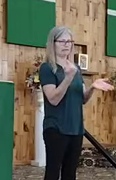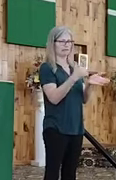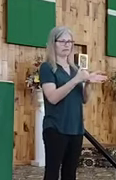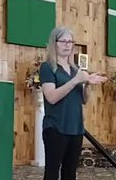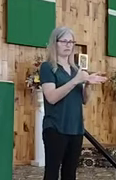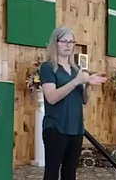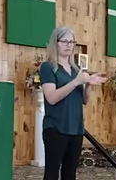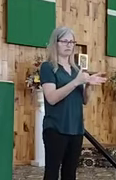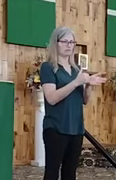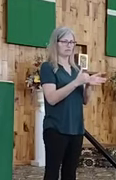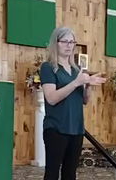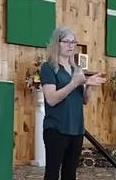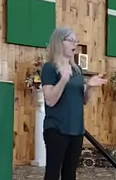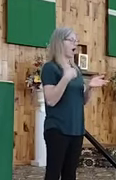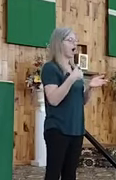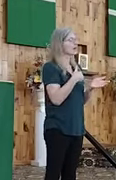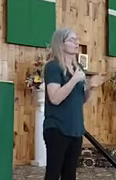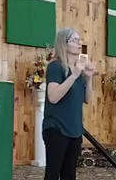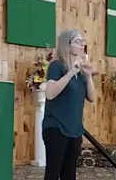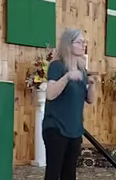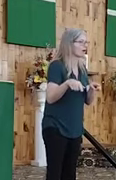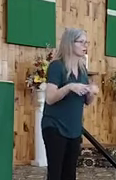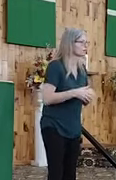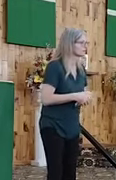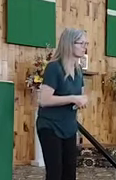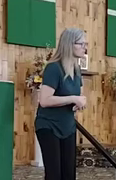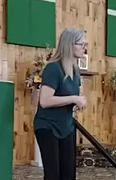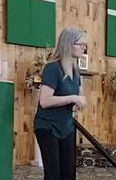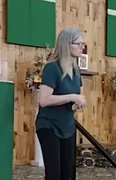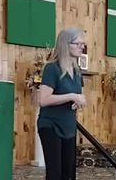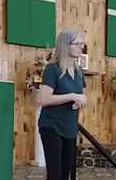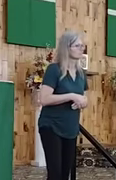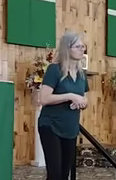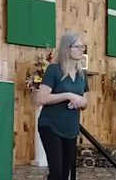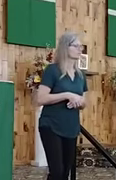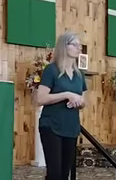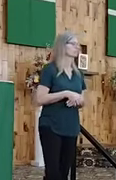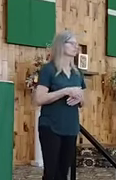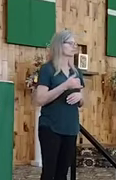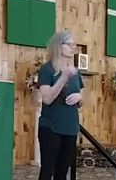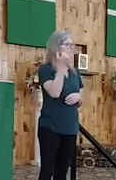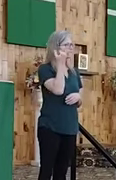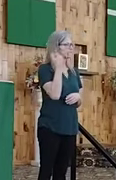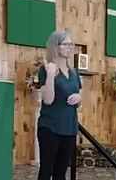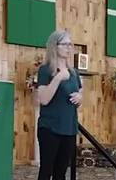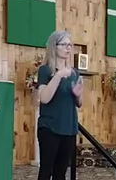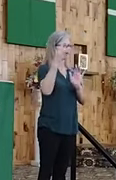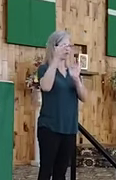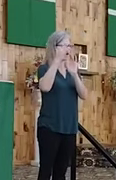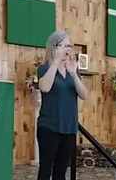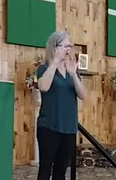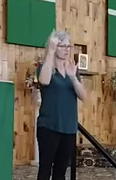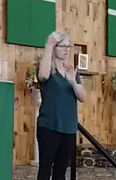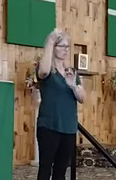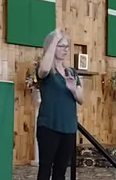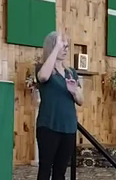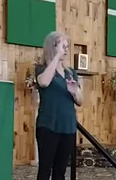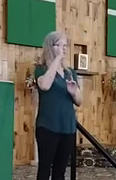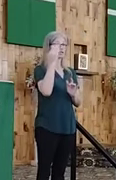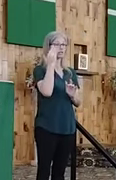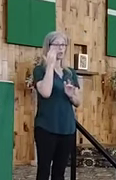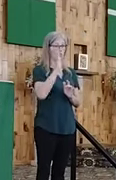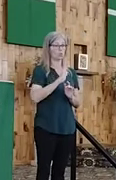do we respond? If we have come into contact with God, and we are now in a relationship